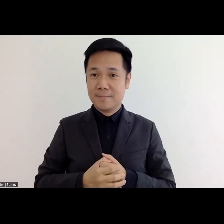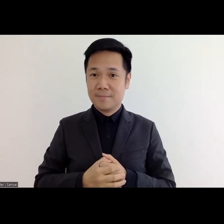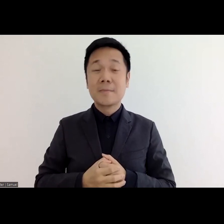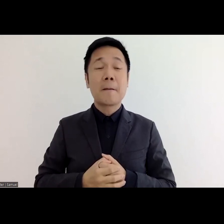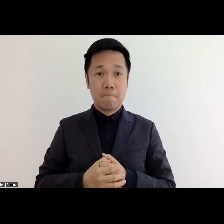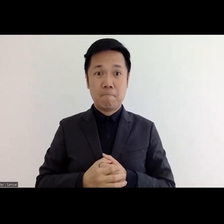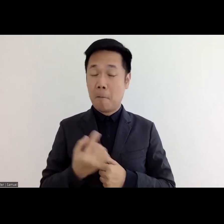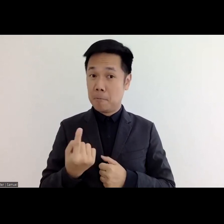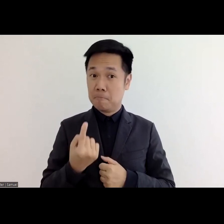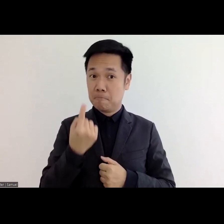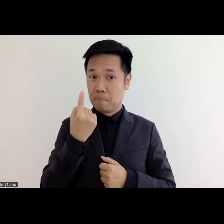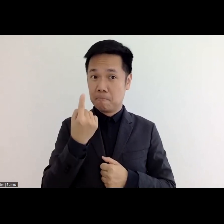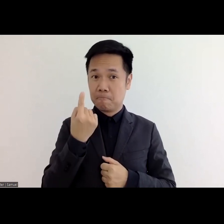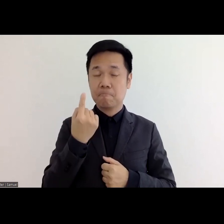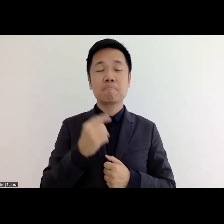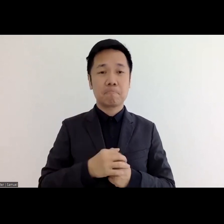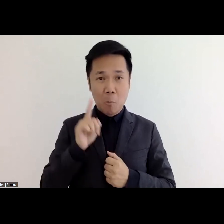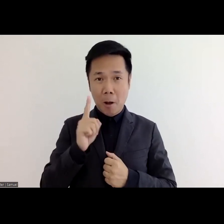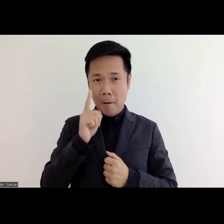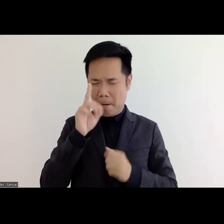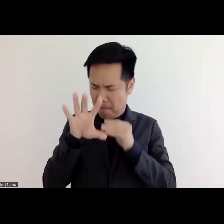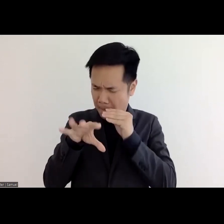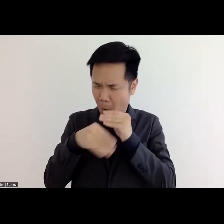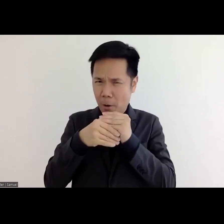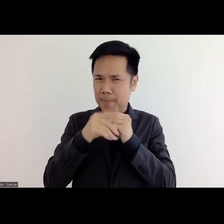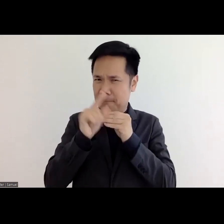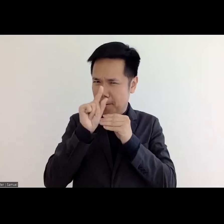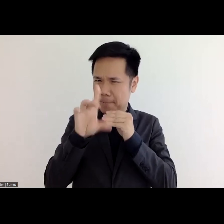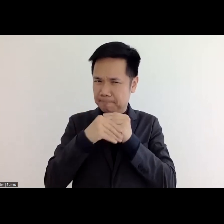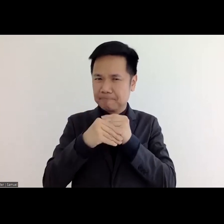to add one thing, that